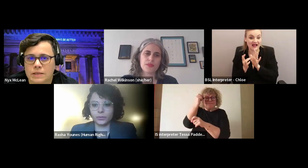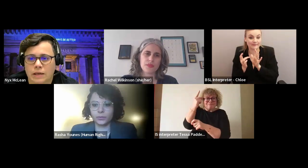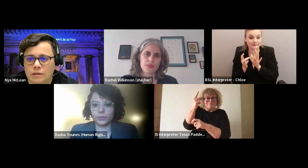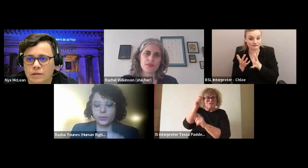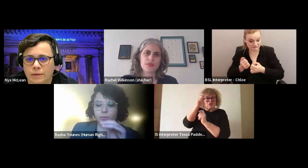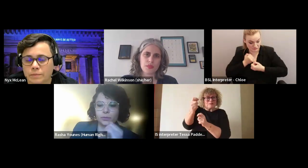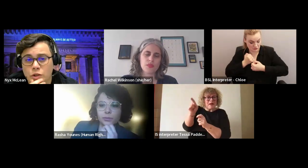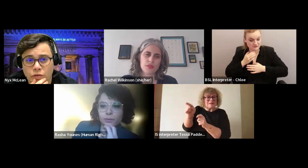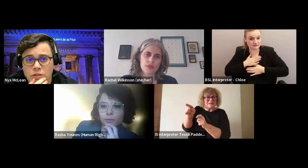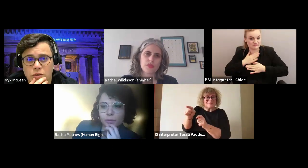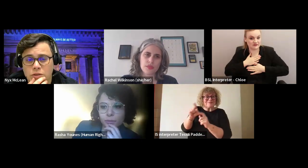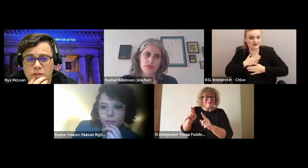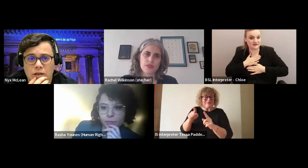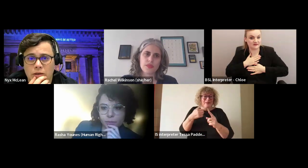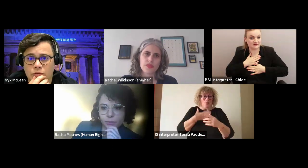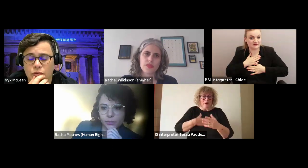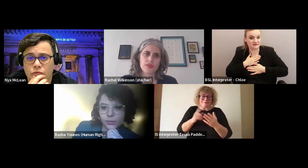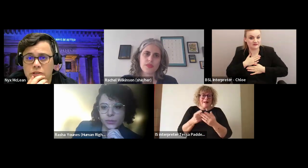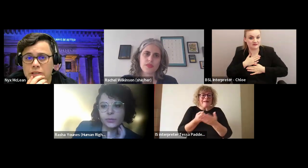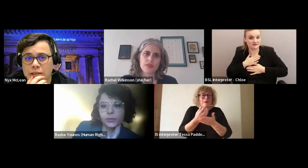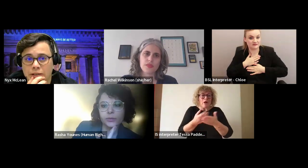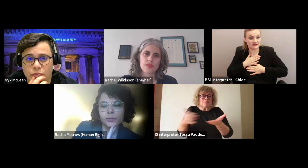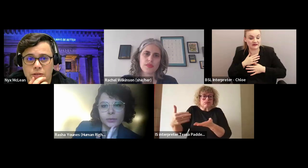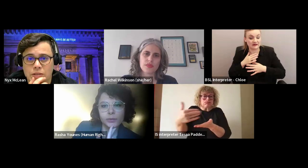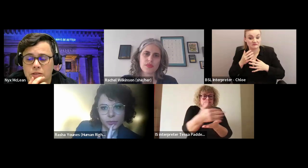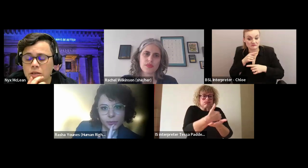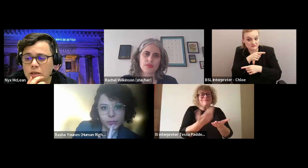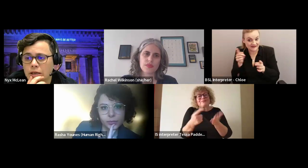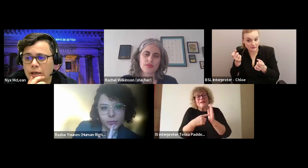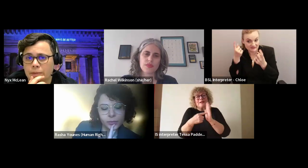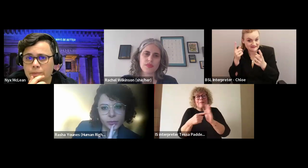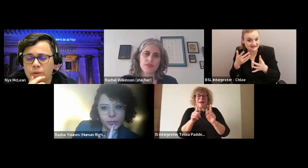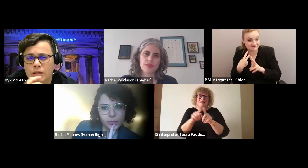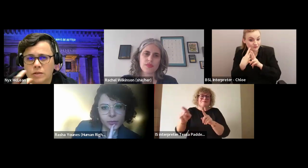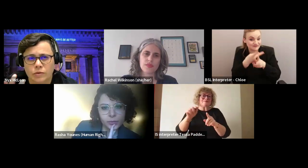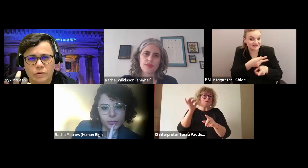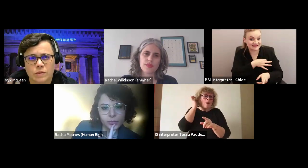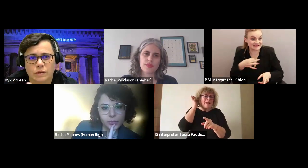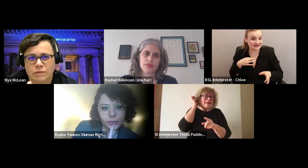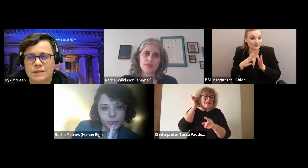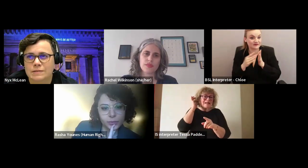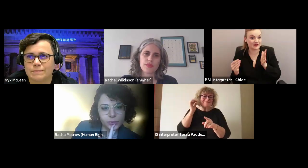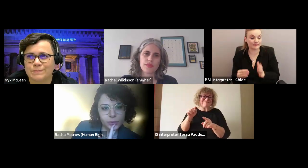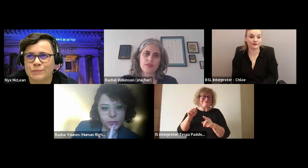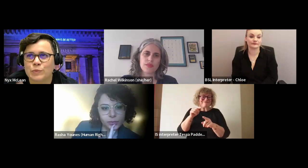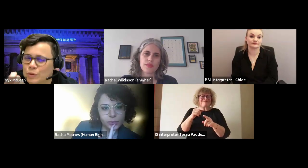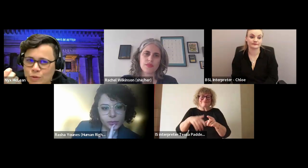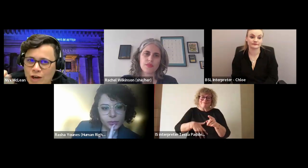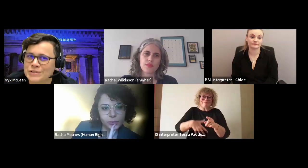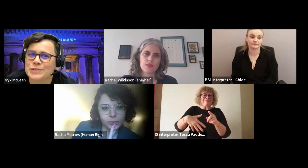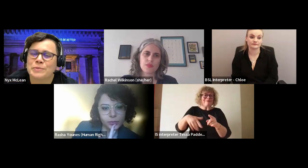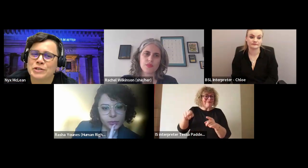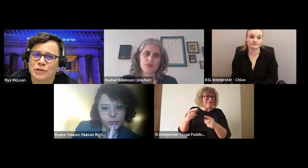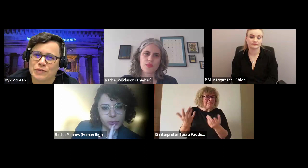Nobody else can geofence you to understand if you've visited a clinic, for instance. So this, it